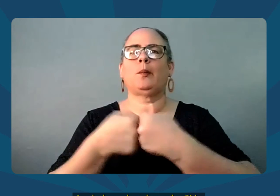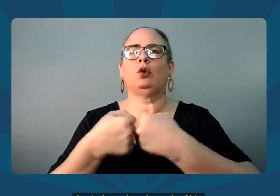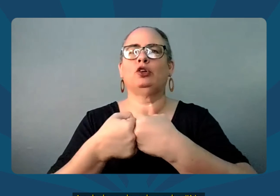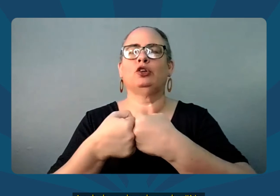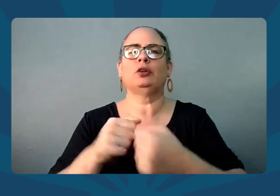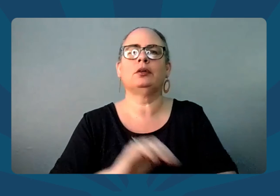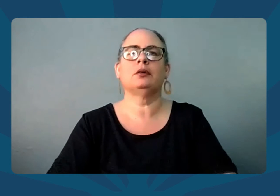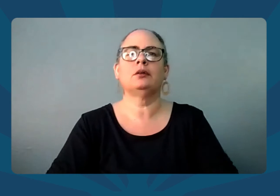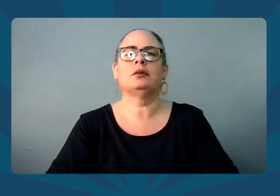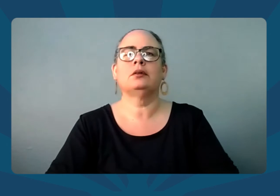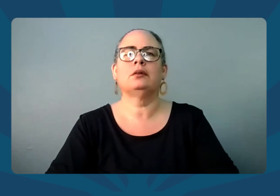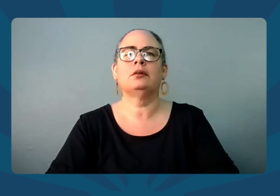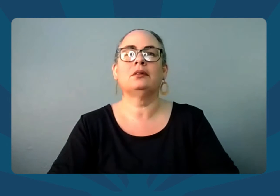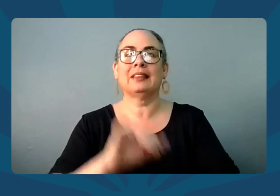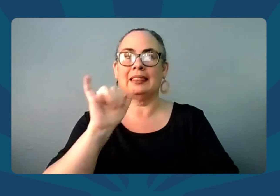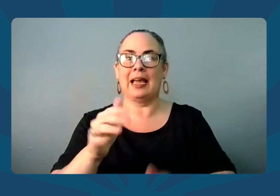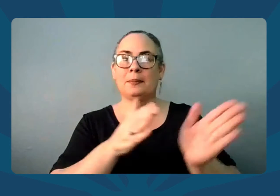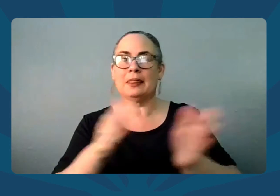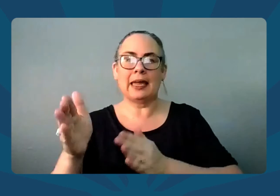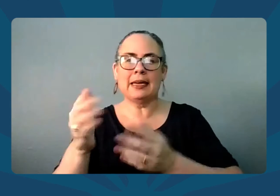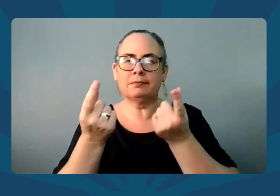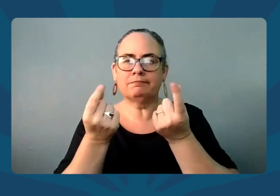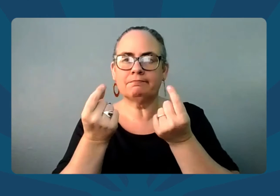plan to protect the border.